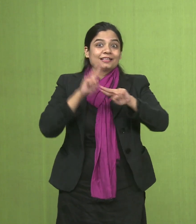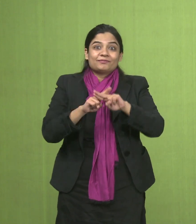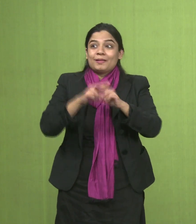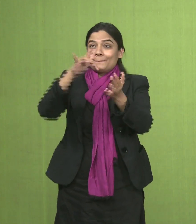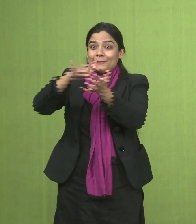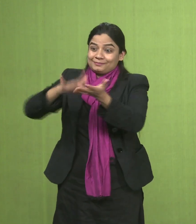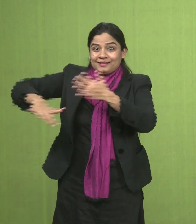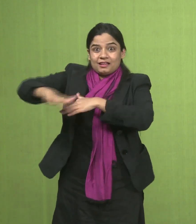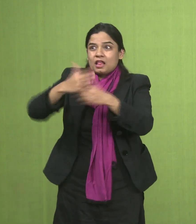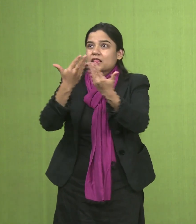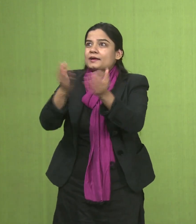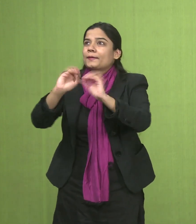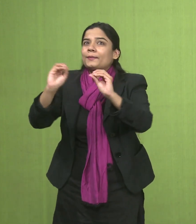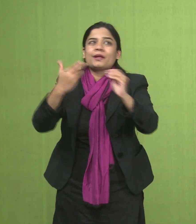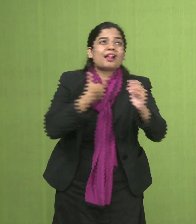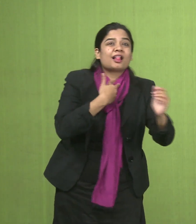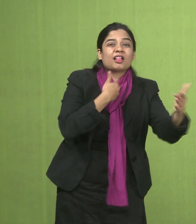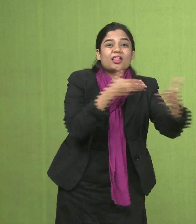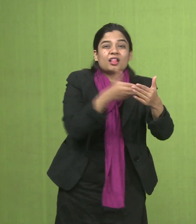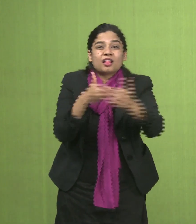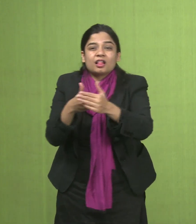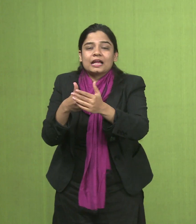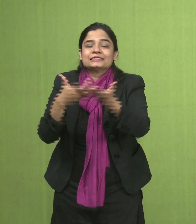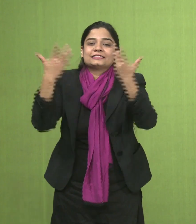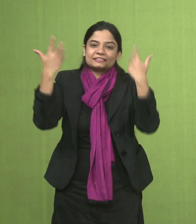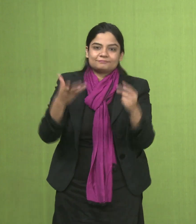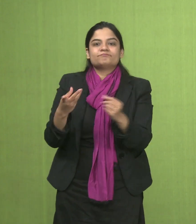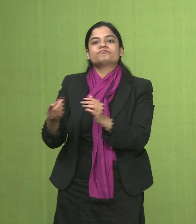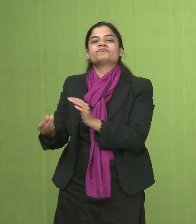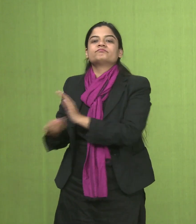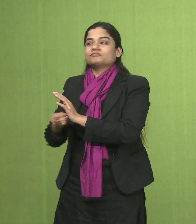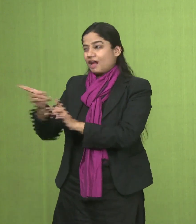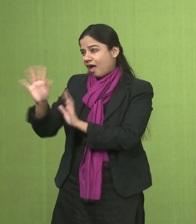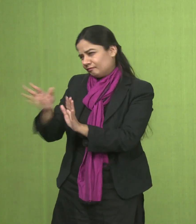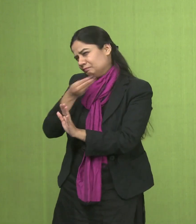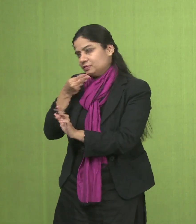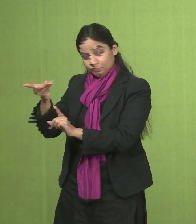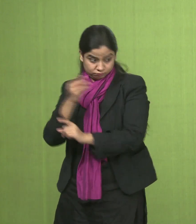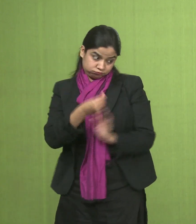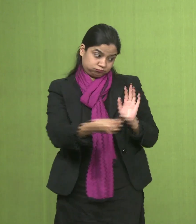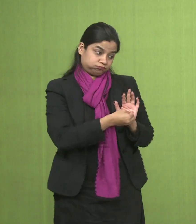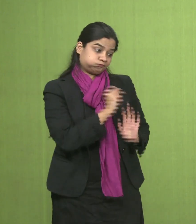If you will keep on hoarding, a lot of people will have to end up buying in black